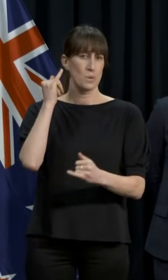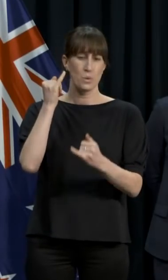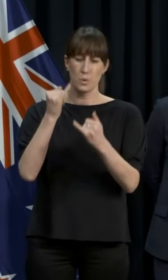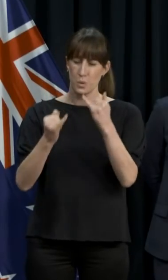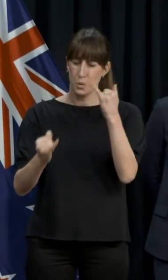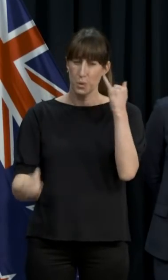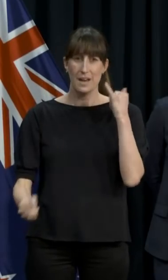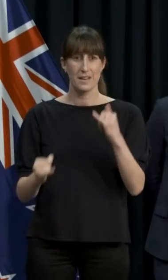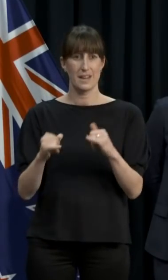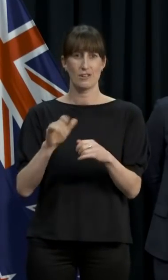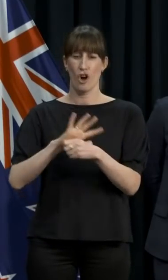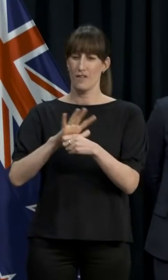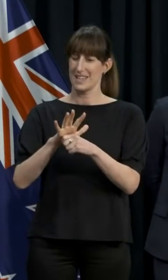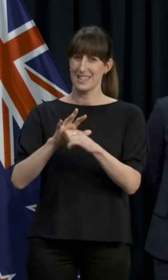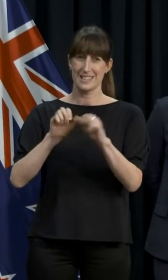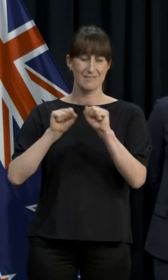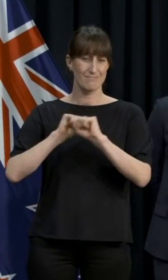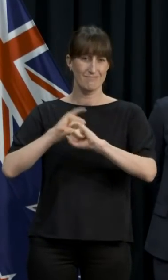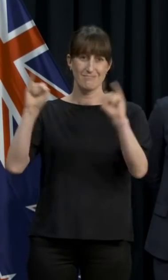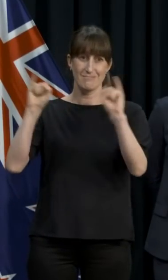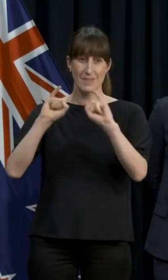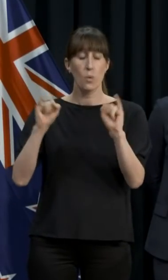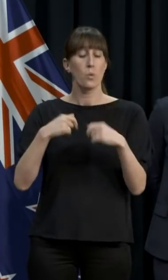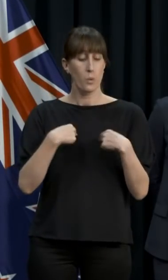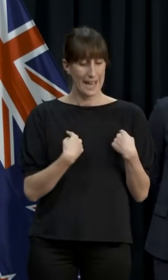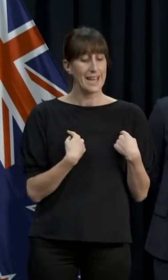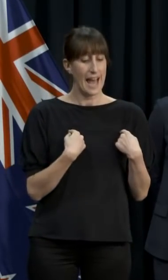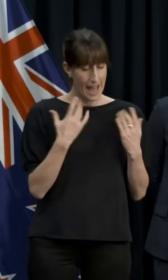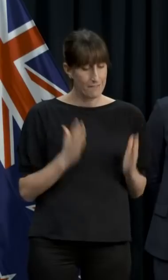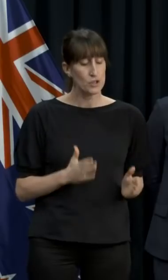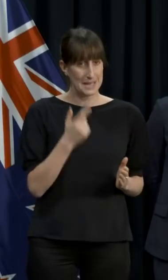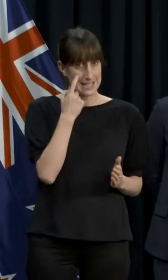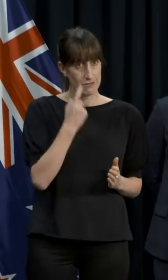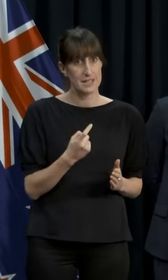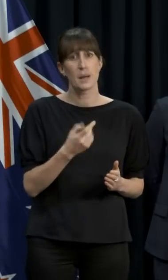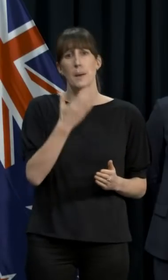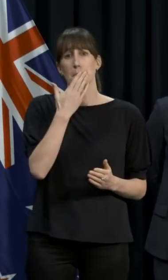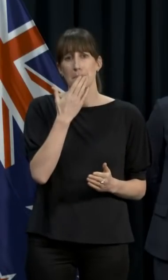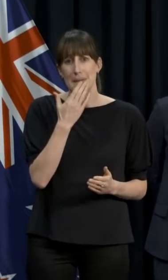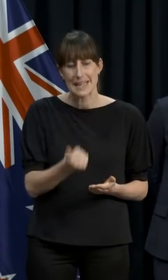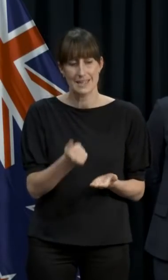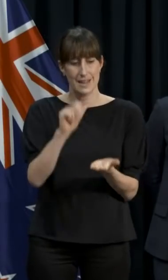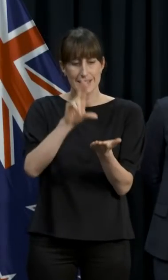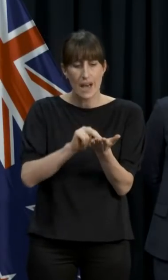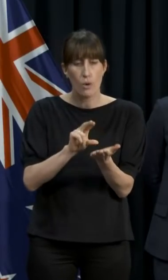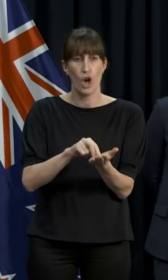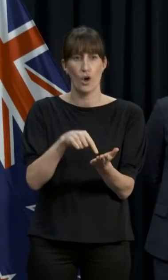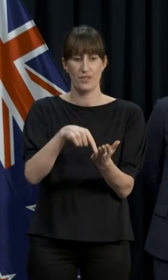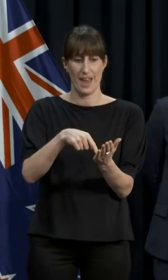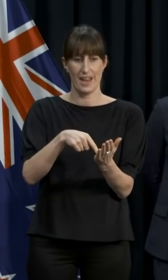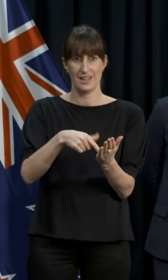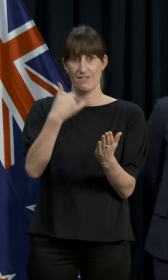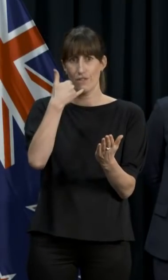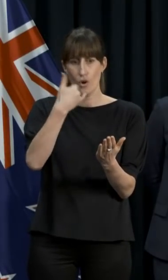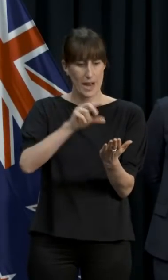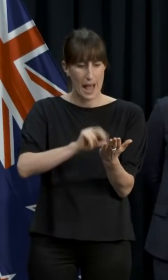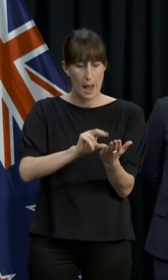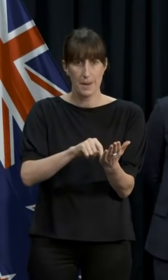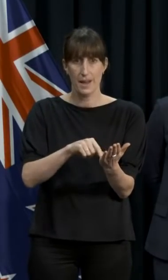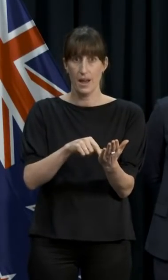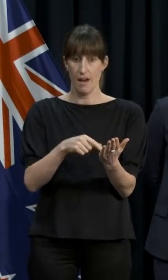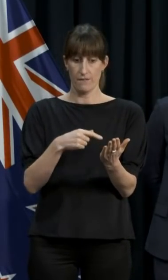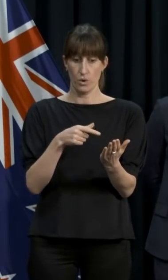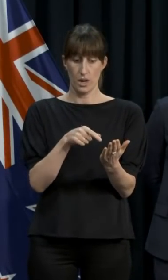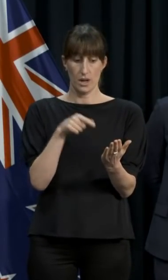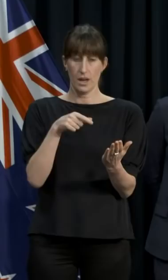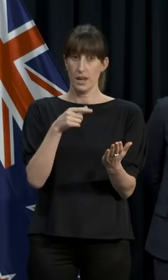be absolutely vigilant in taking that seriously. Please do download the app, because even just updating your contact details and us